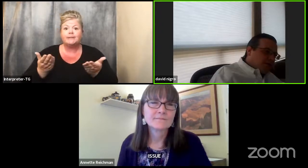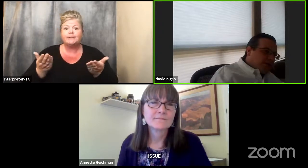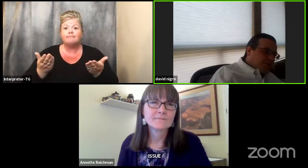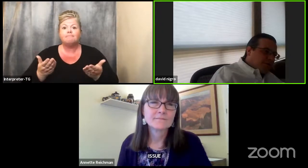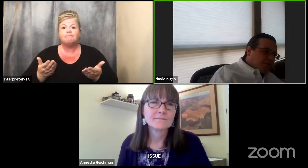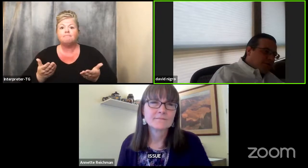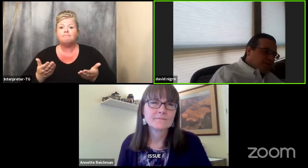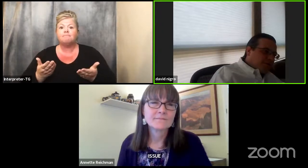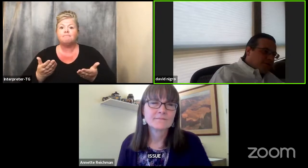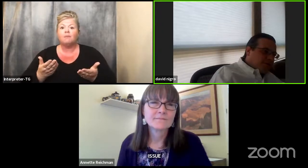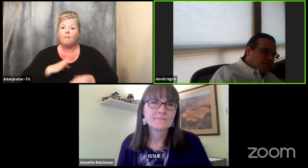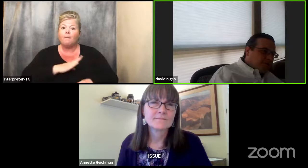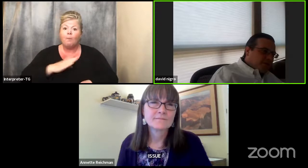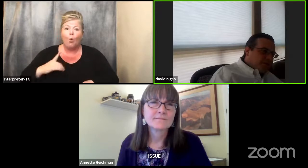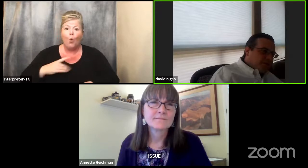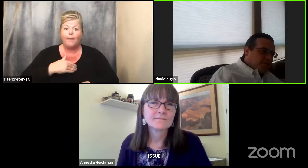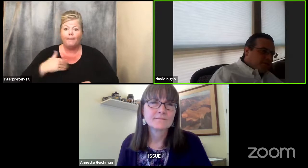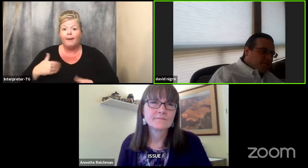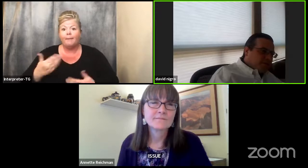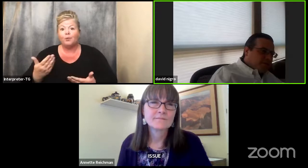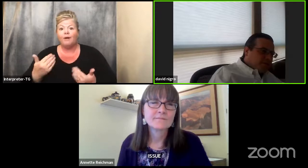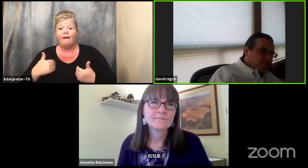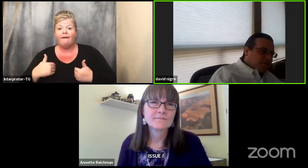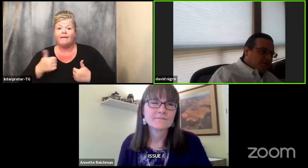from the board members? Let me.